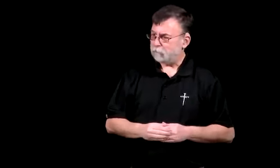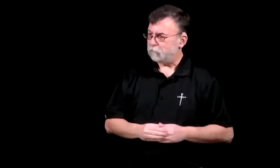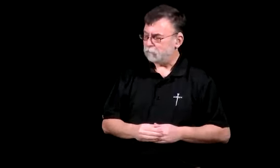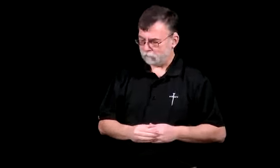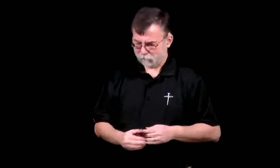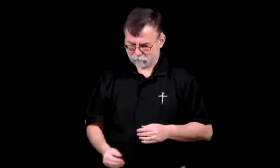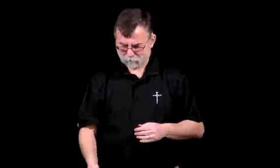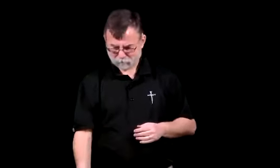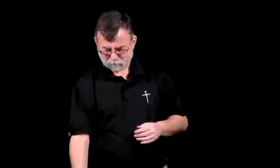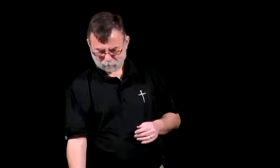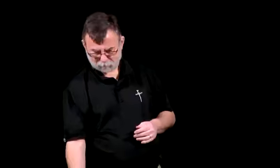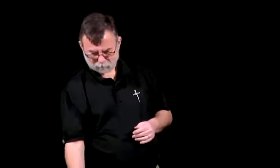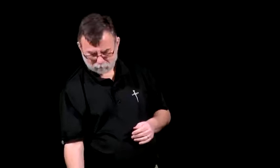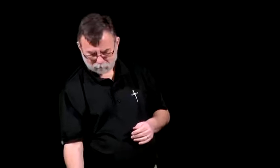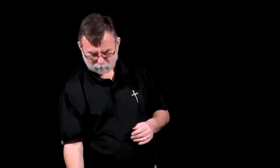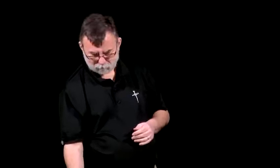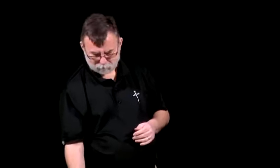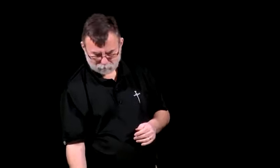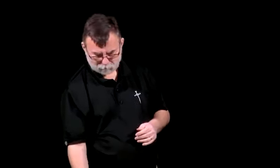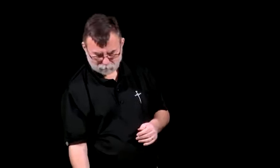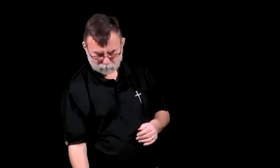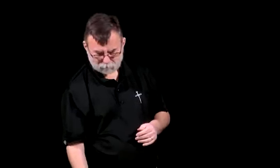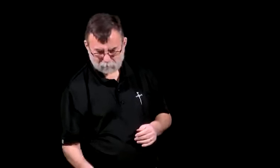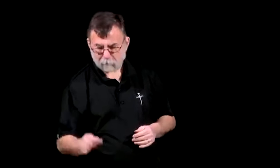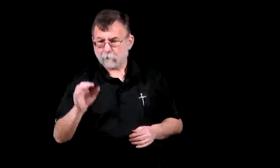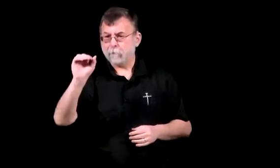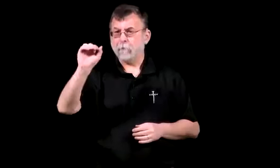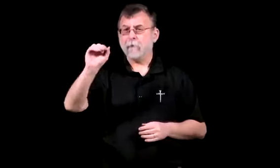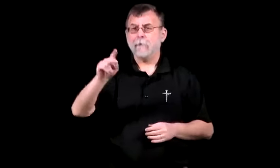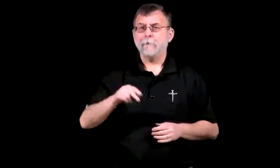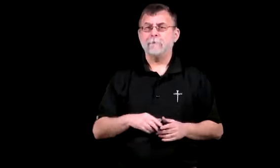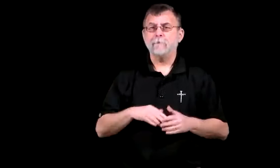that. God knows what we need better than we do.